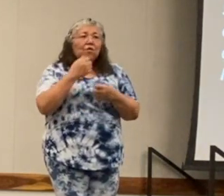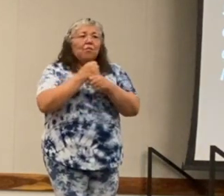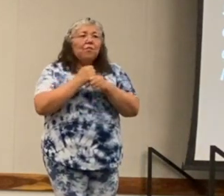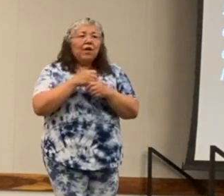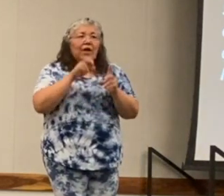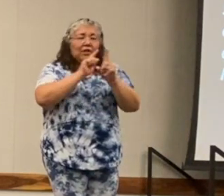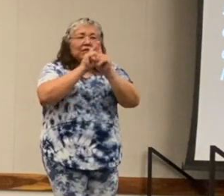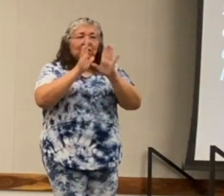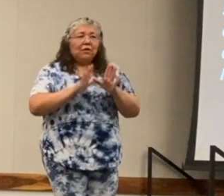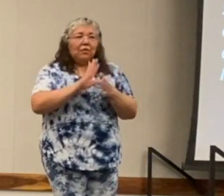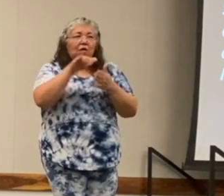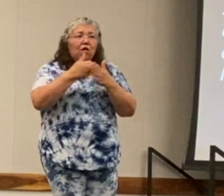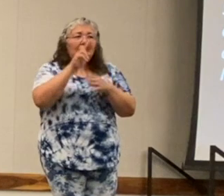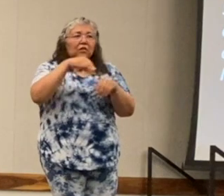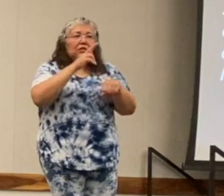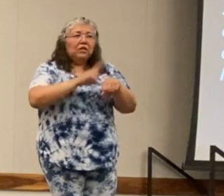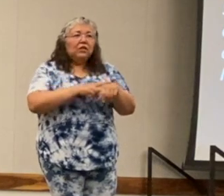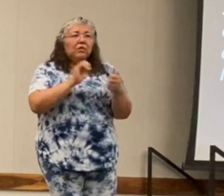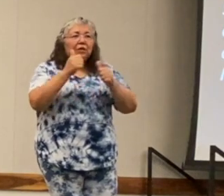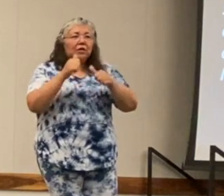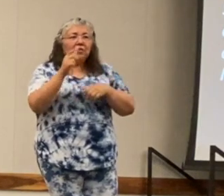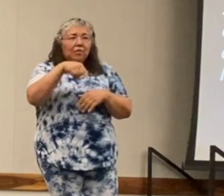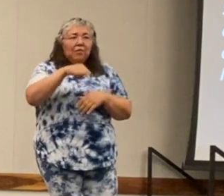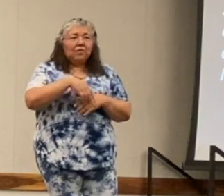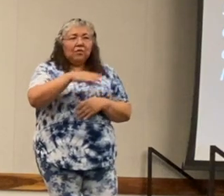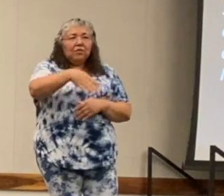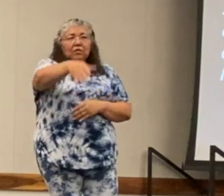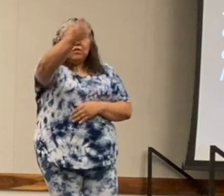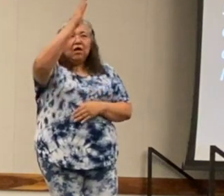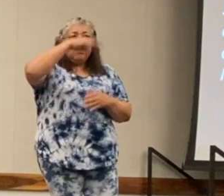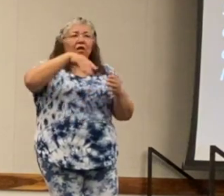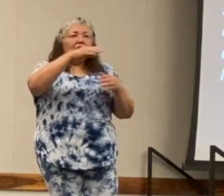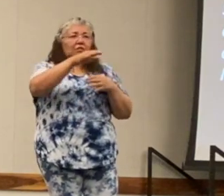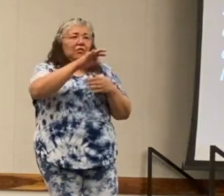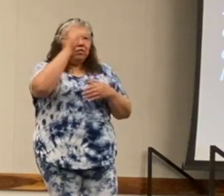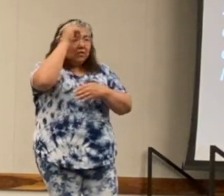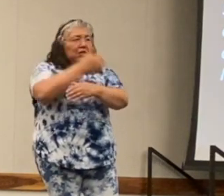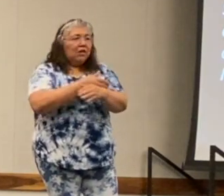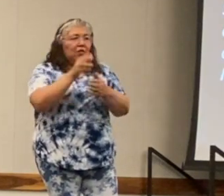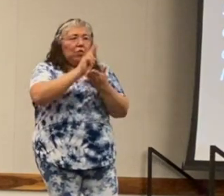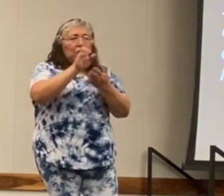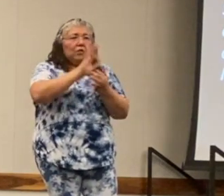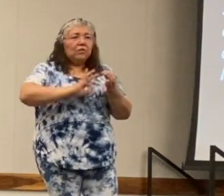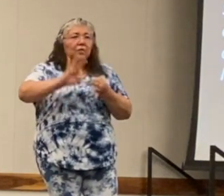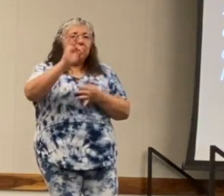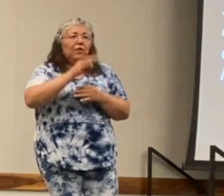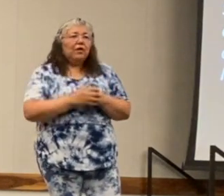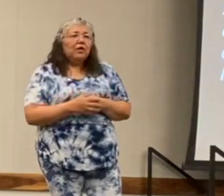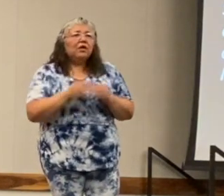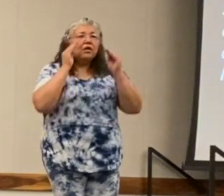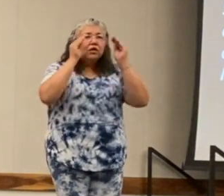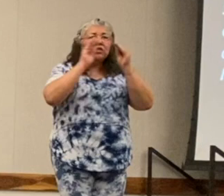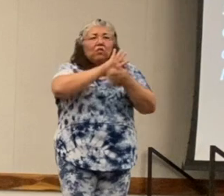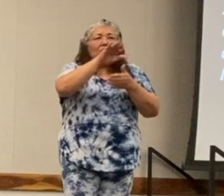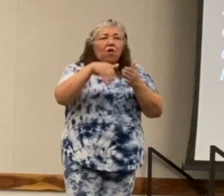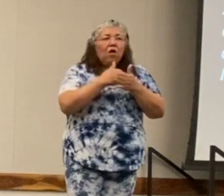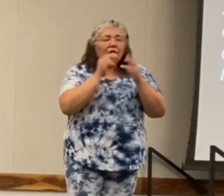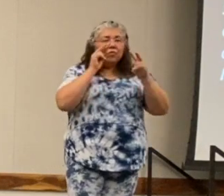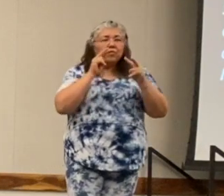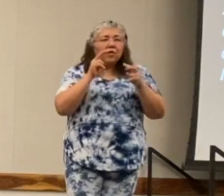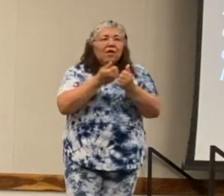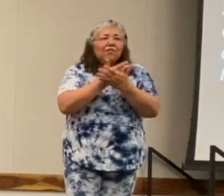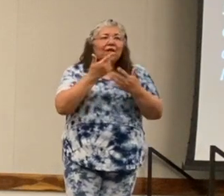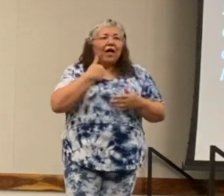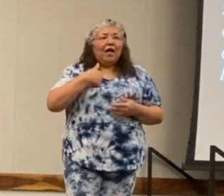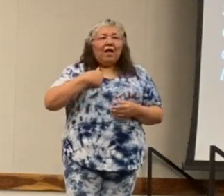nations, baptizing them in the name of the Father and of the Son and of the Holy Spirit, teaching them to observe everything I've commanded you. And